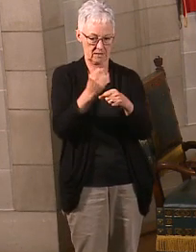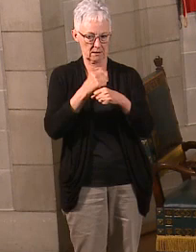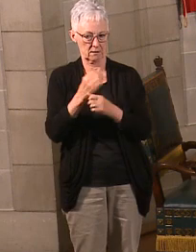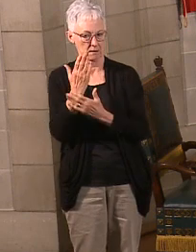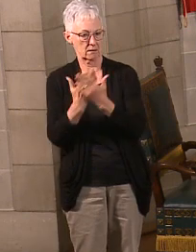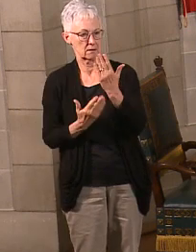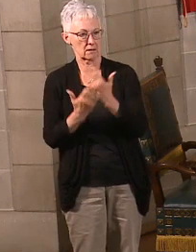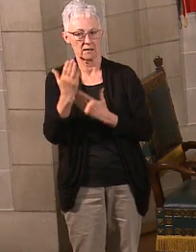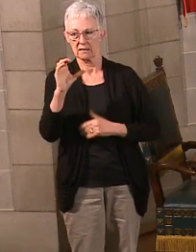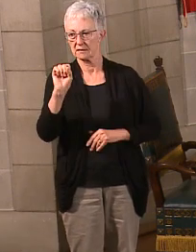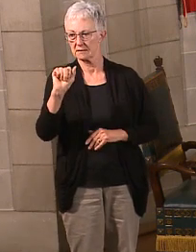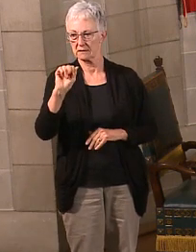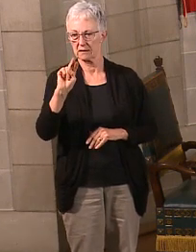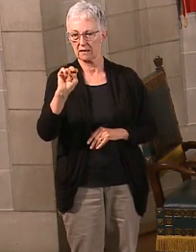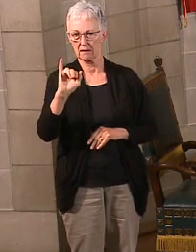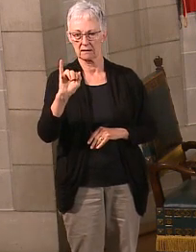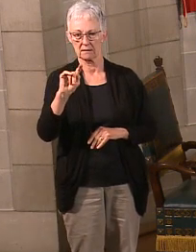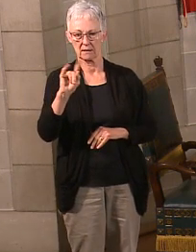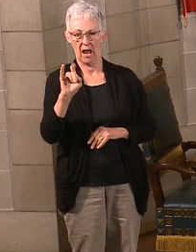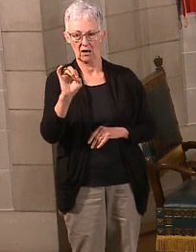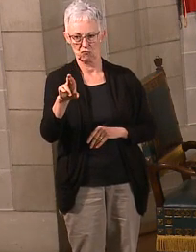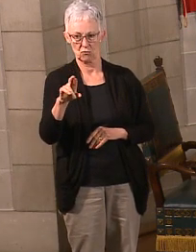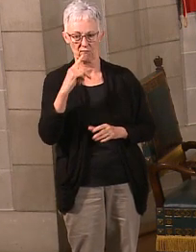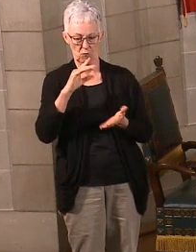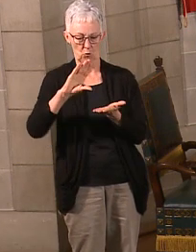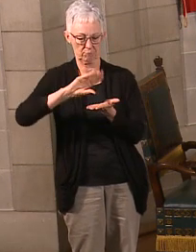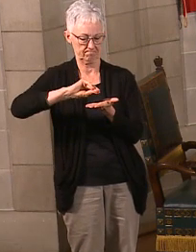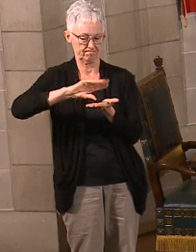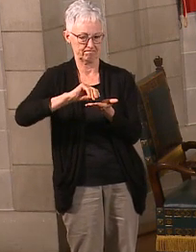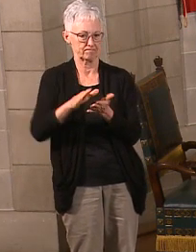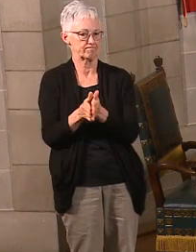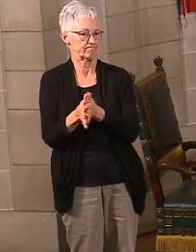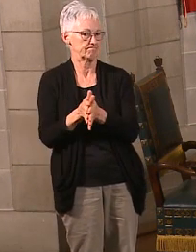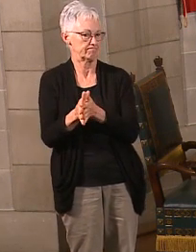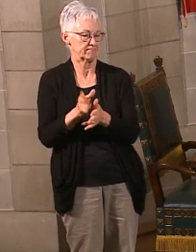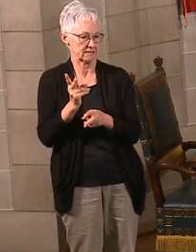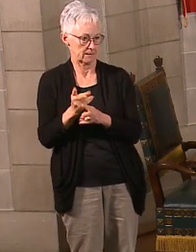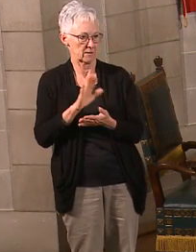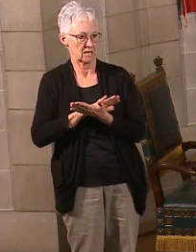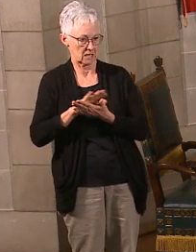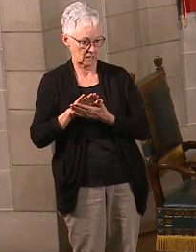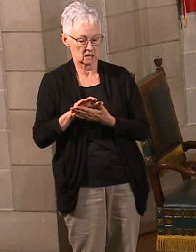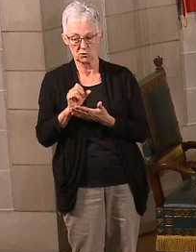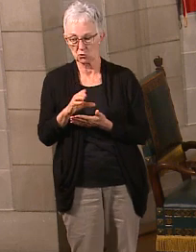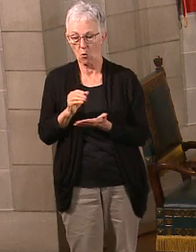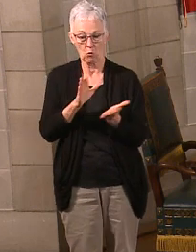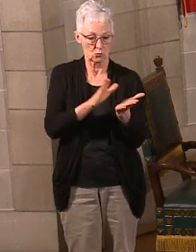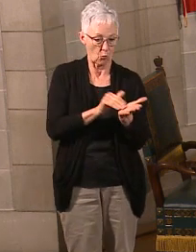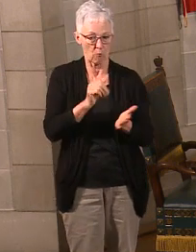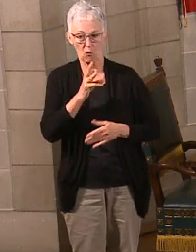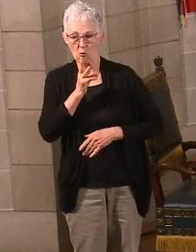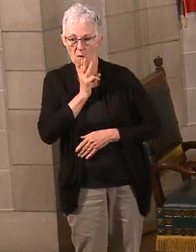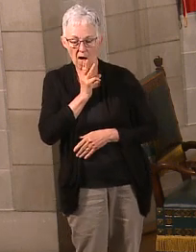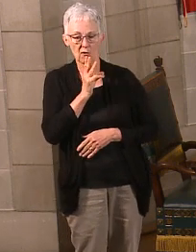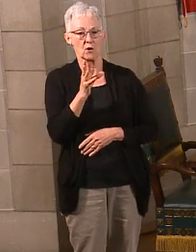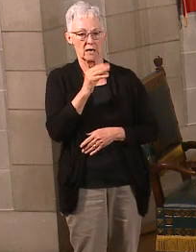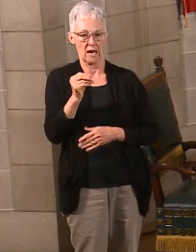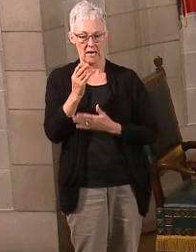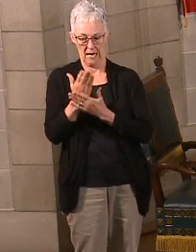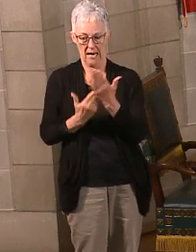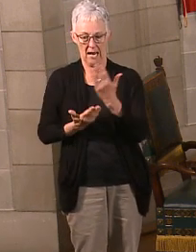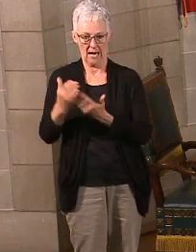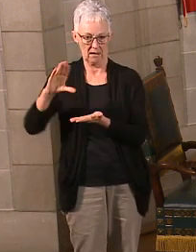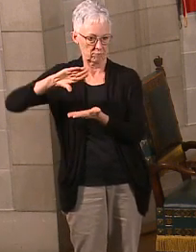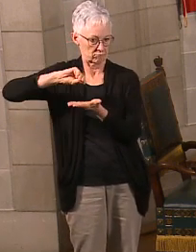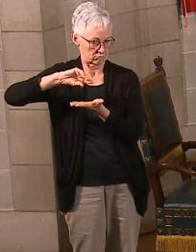sanitizer now for a while, but we were able to give that to all of our staff. So bar soap and water available to all inmates, hand